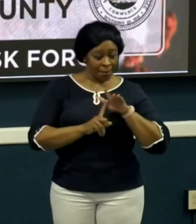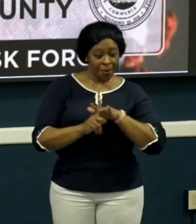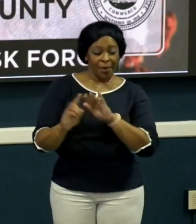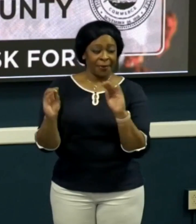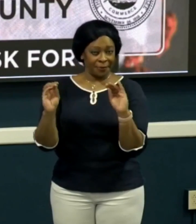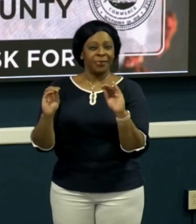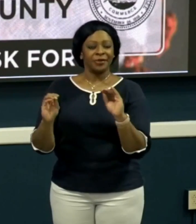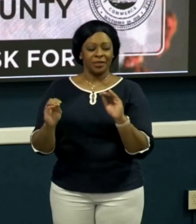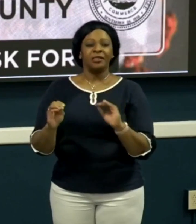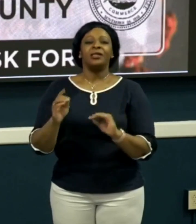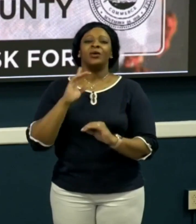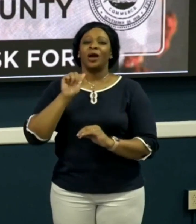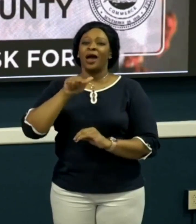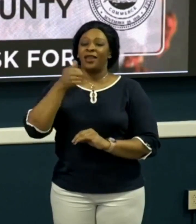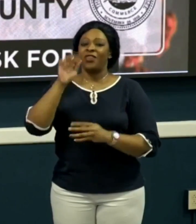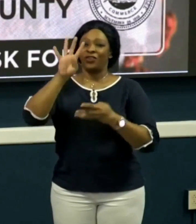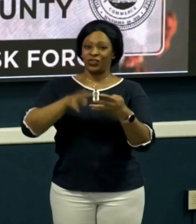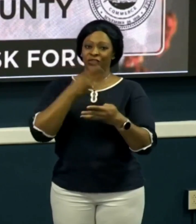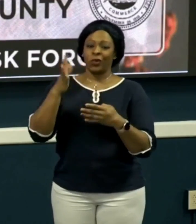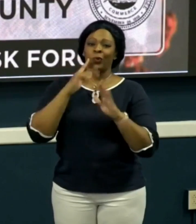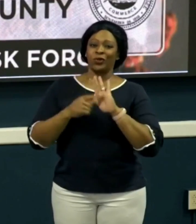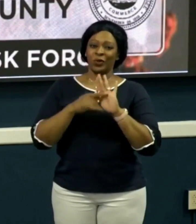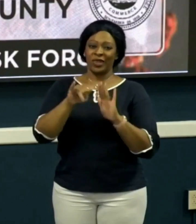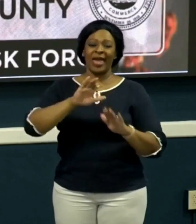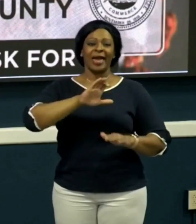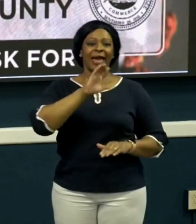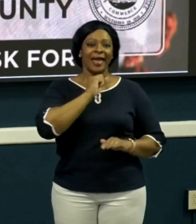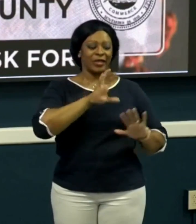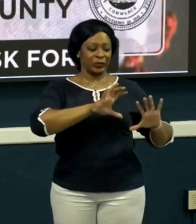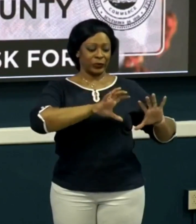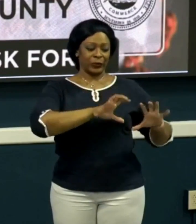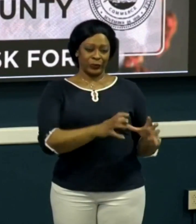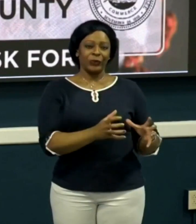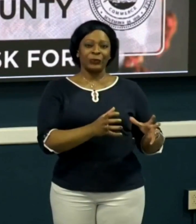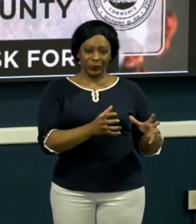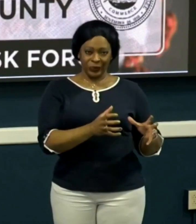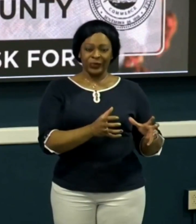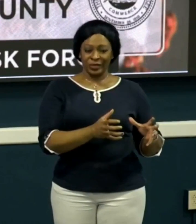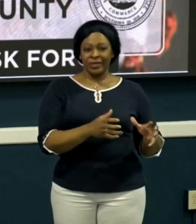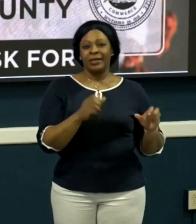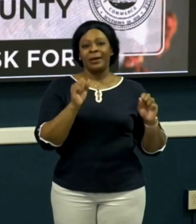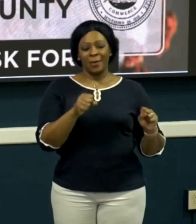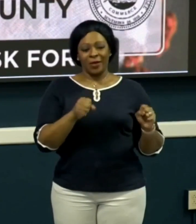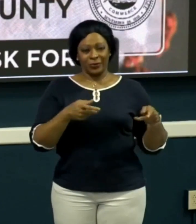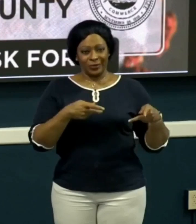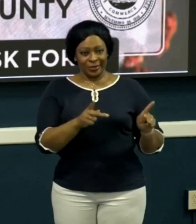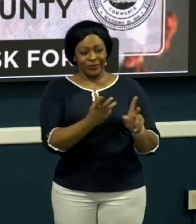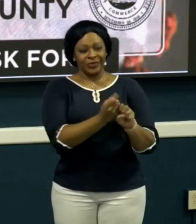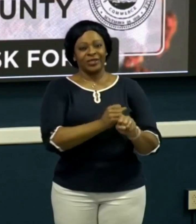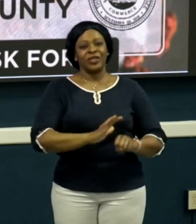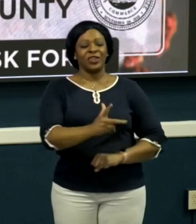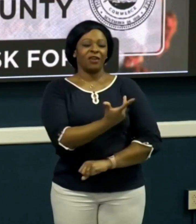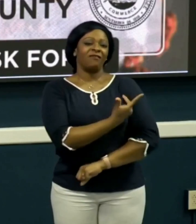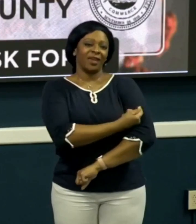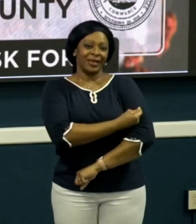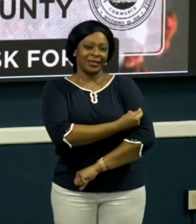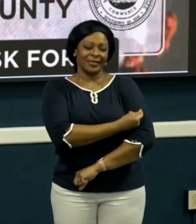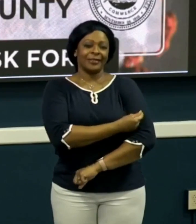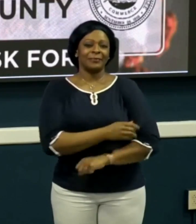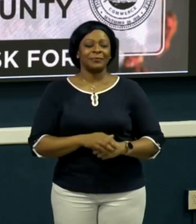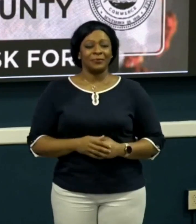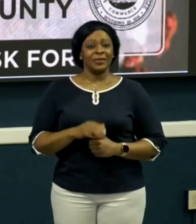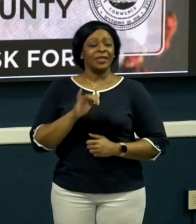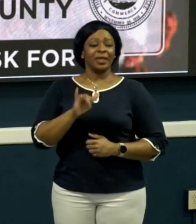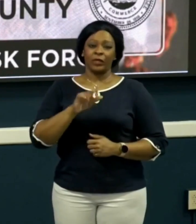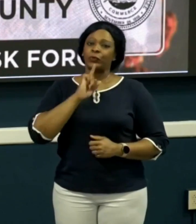So again, now we'll have another chart up there that we can show another cohort of individuals who are now eligible to receive the vaccine. And